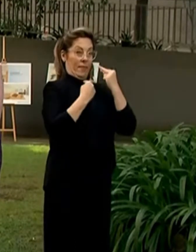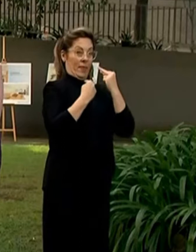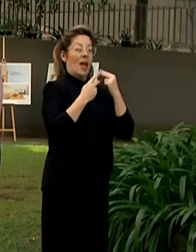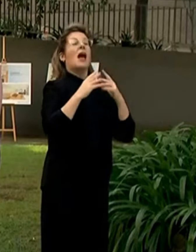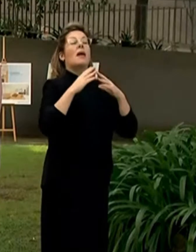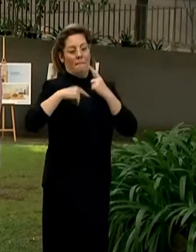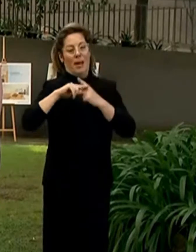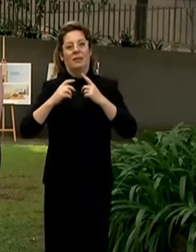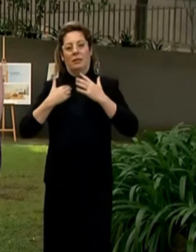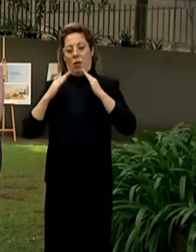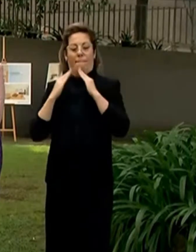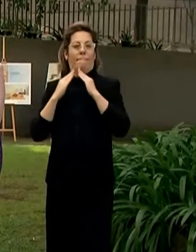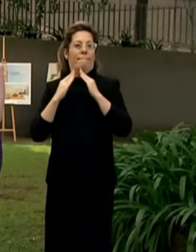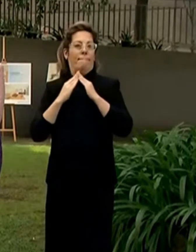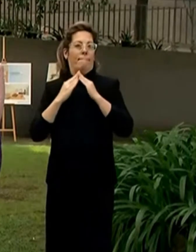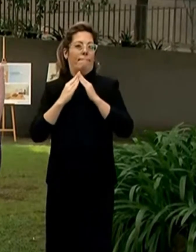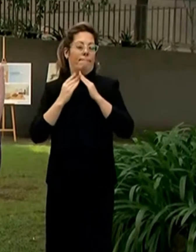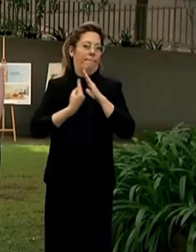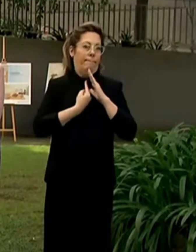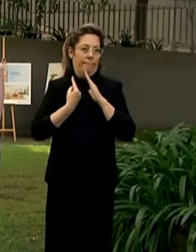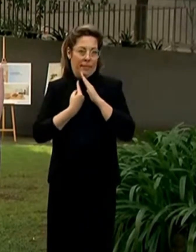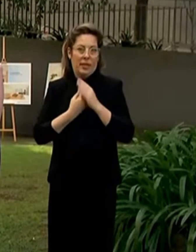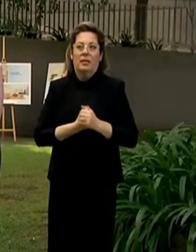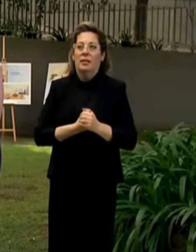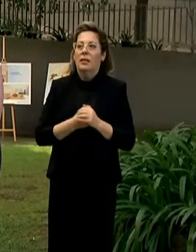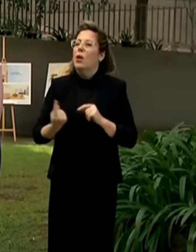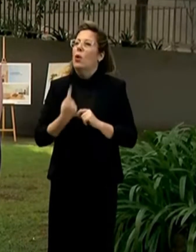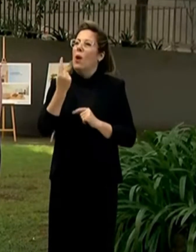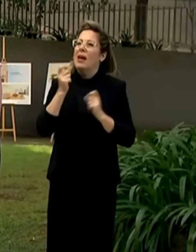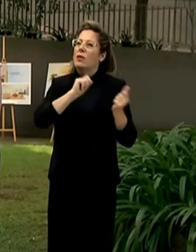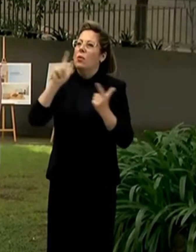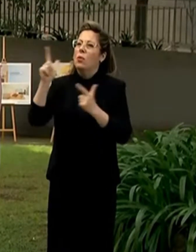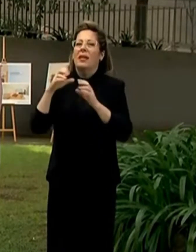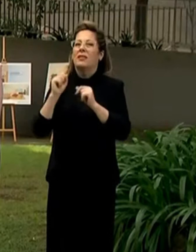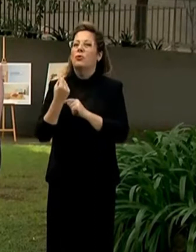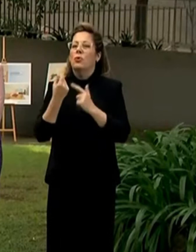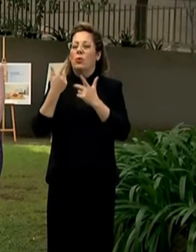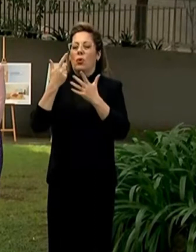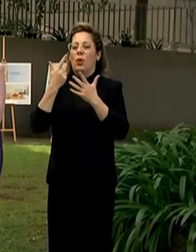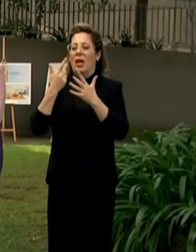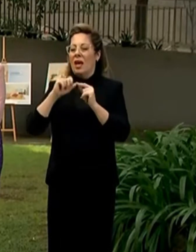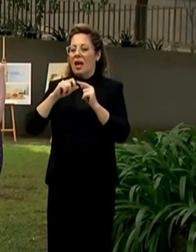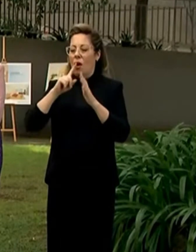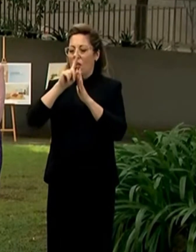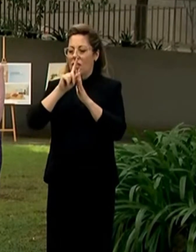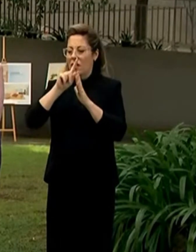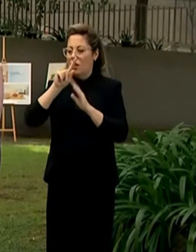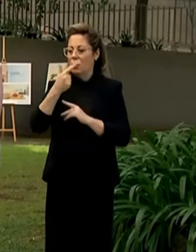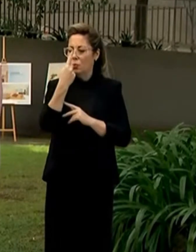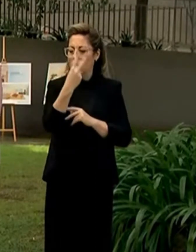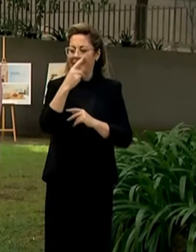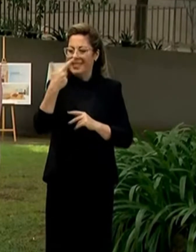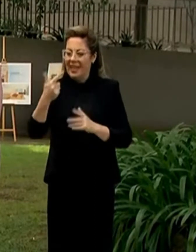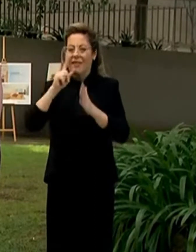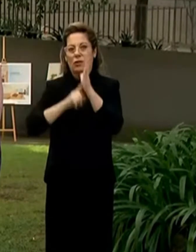Canterbury Hurlstone Park RSL on Monday the 27th of July from 6:30 p.m. to 8 p.m. Patrons